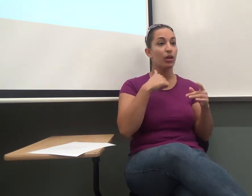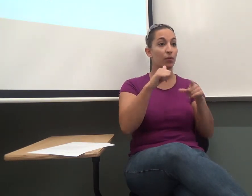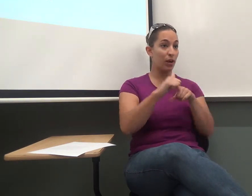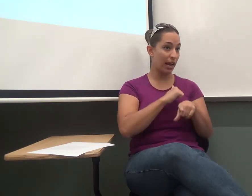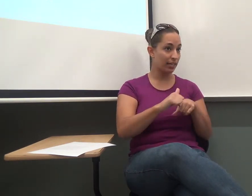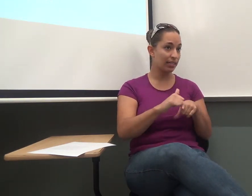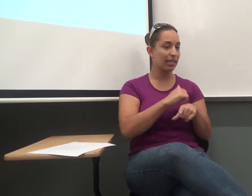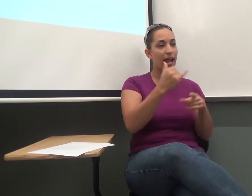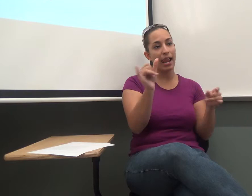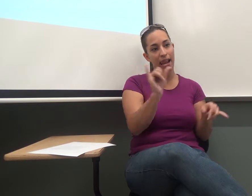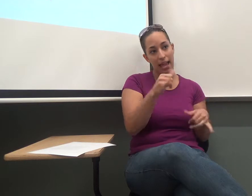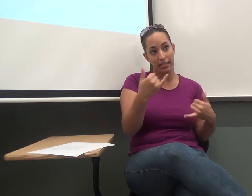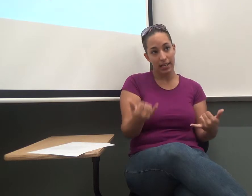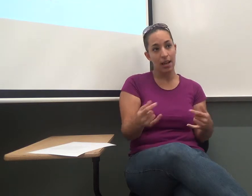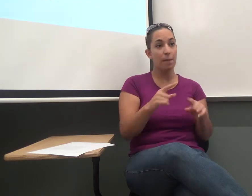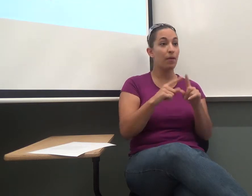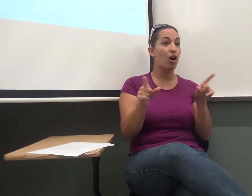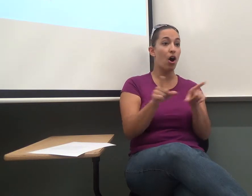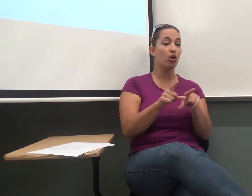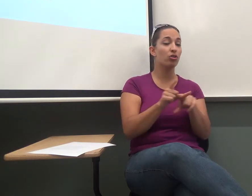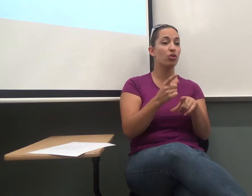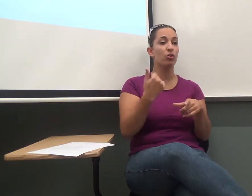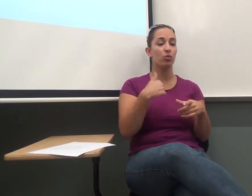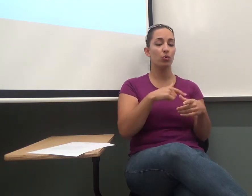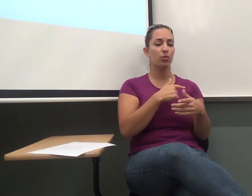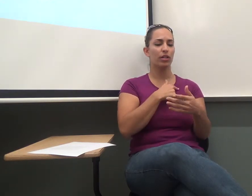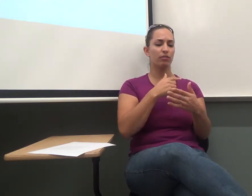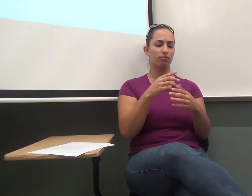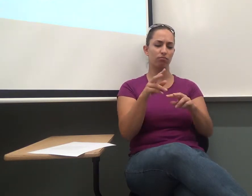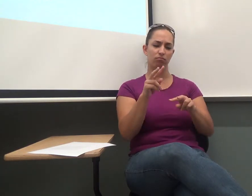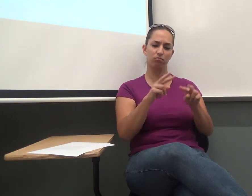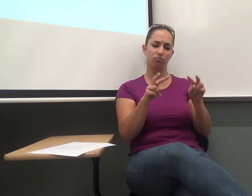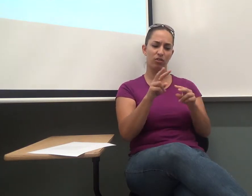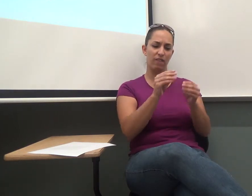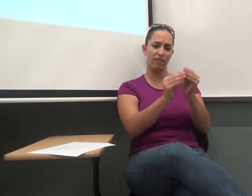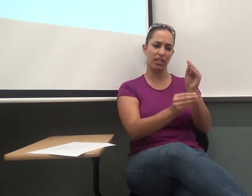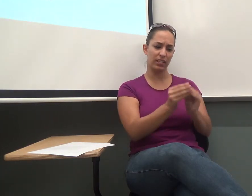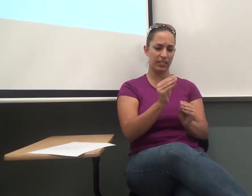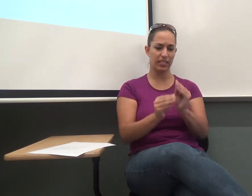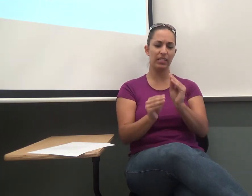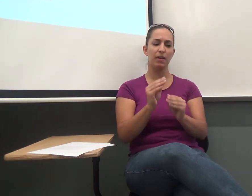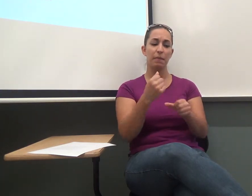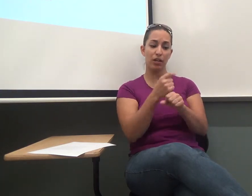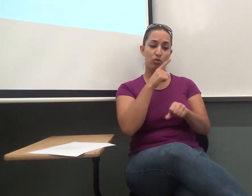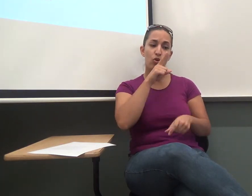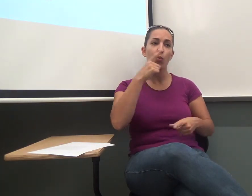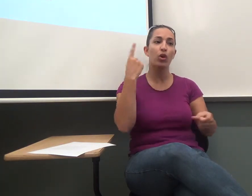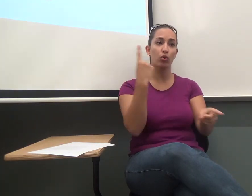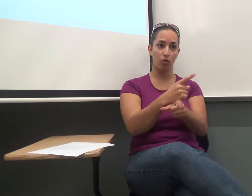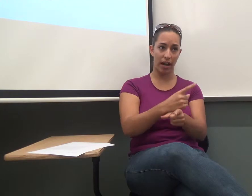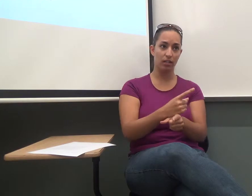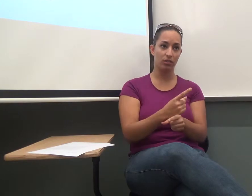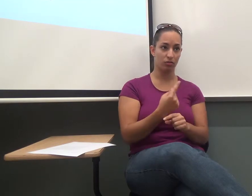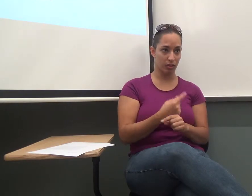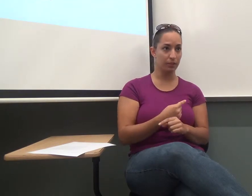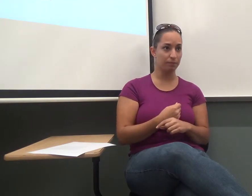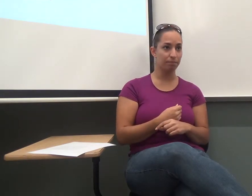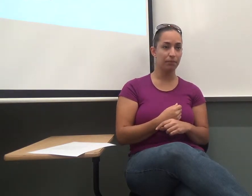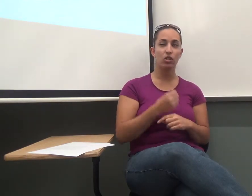today, but we also revise that practice and make sure that we know we were correct in our actions. Okay, so let's see where we stand. And